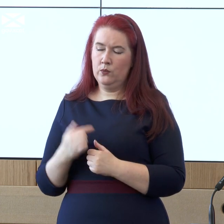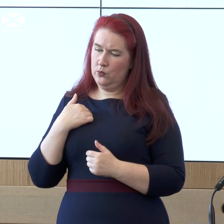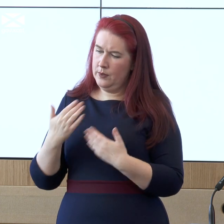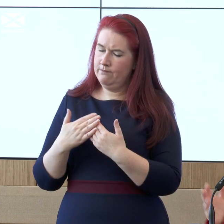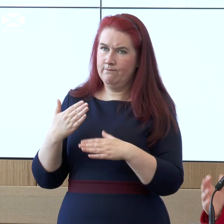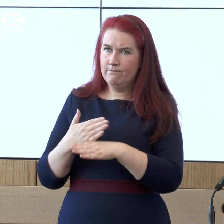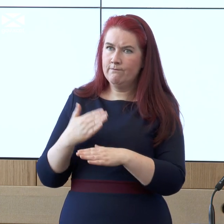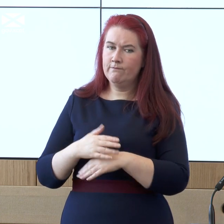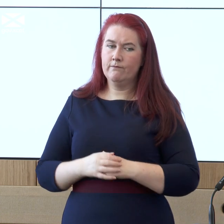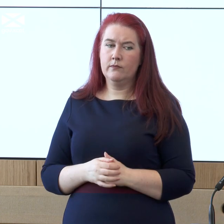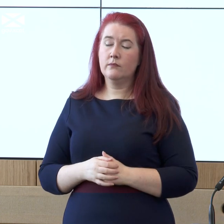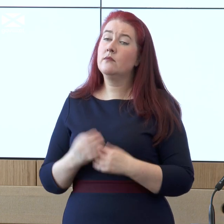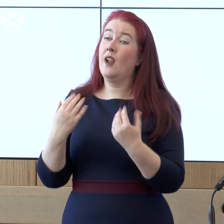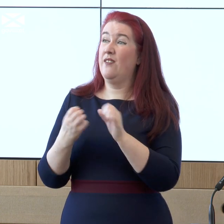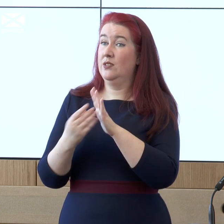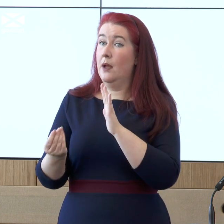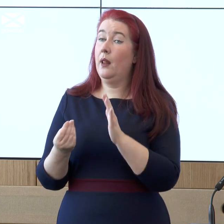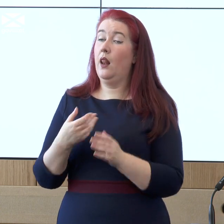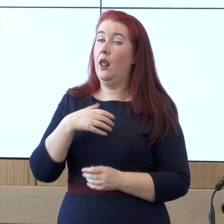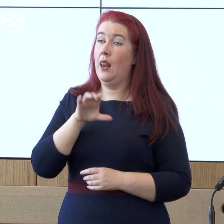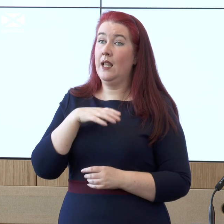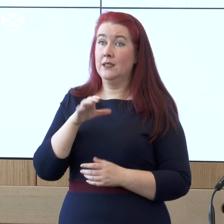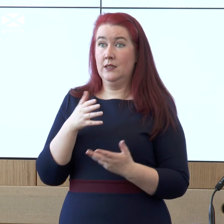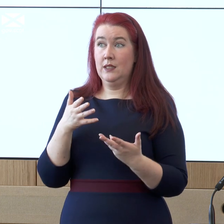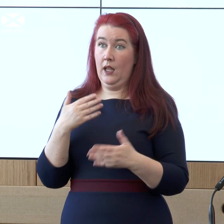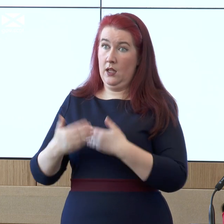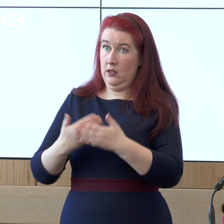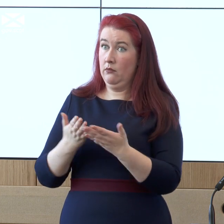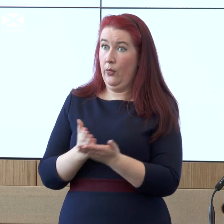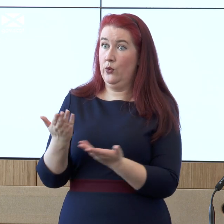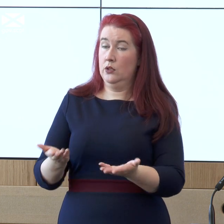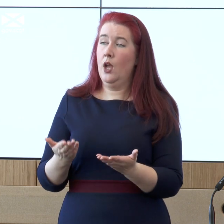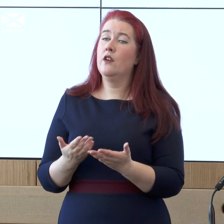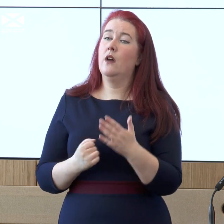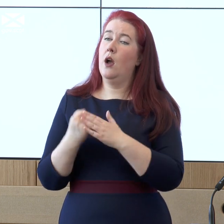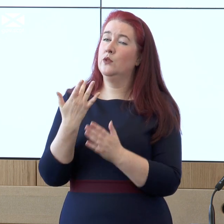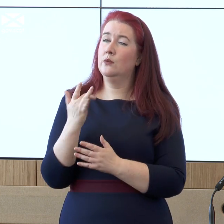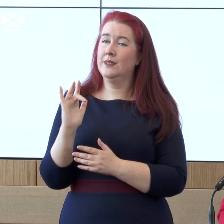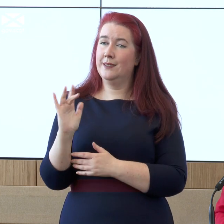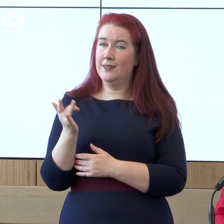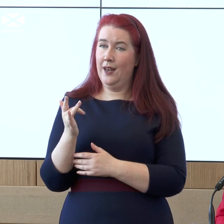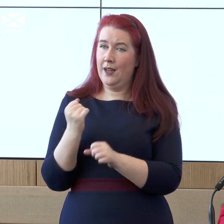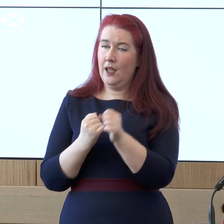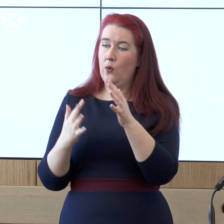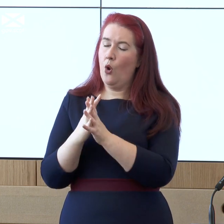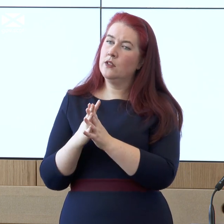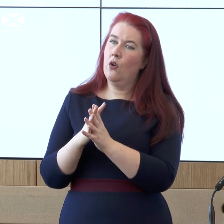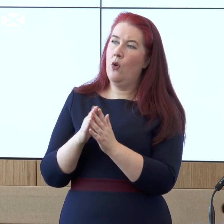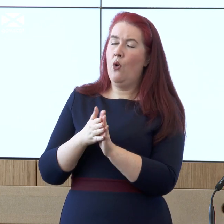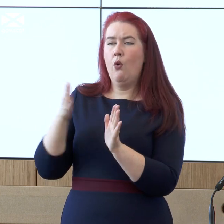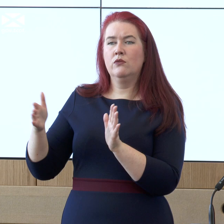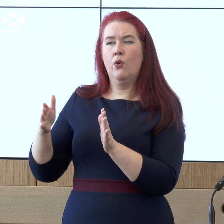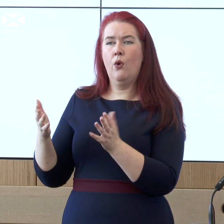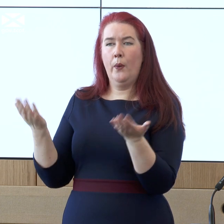is a licensing round underway right now for up to 10 gigawatts of offshore wind power. And later this week, we will set out plans to